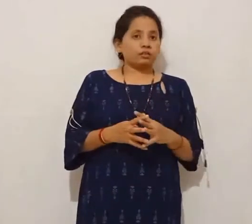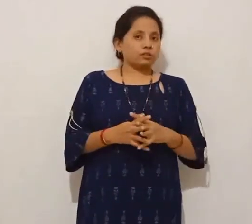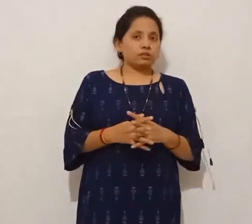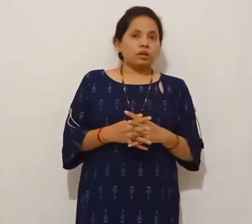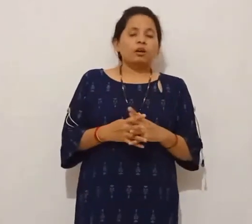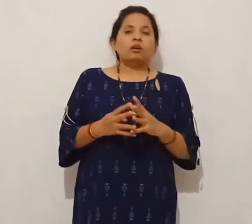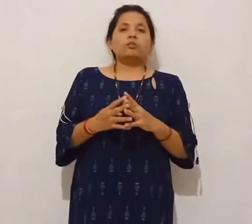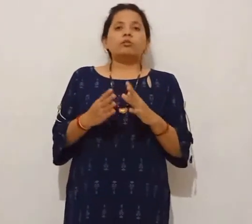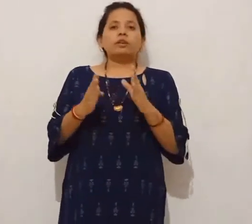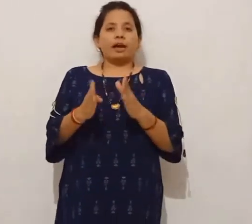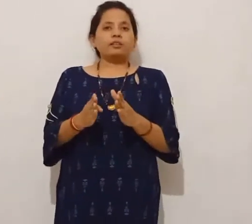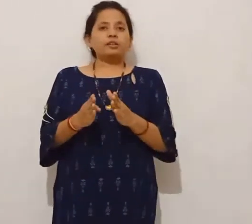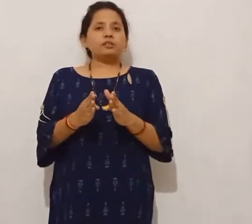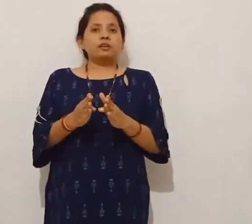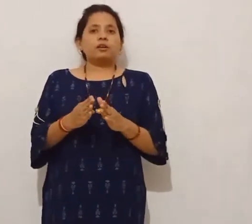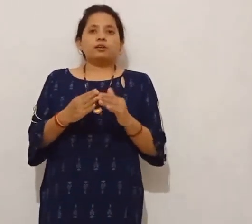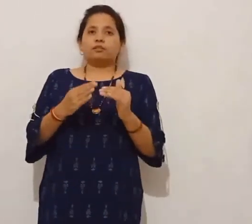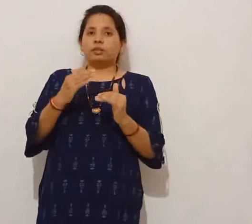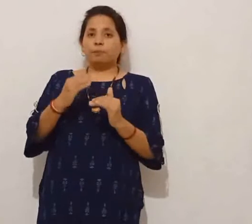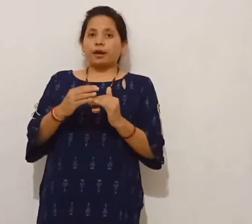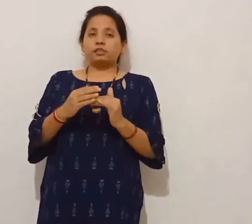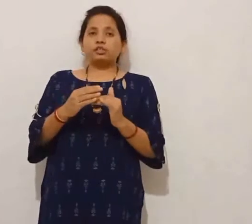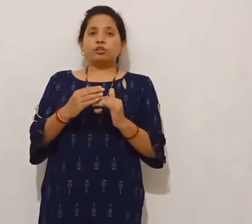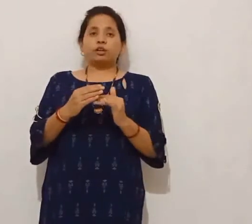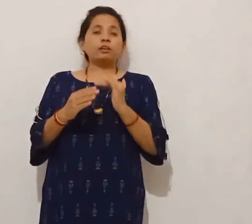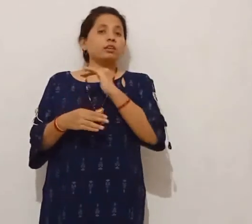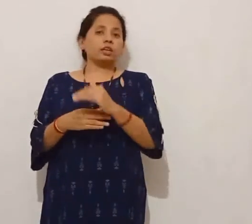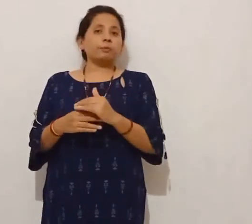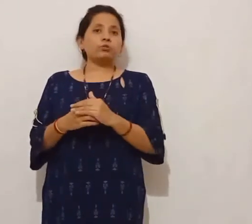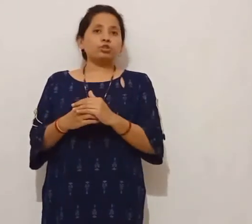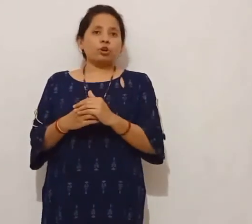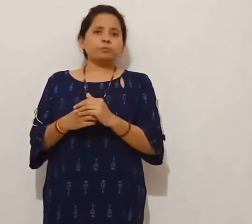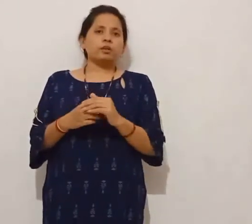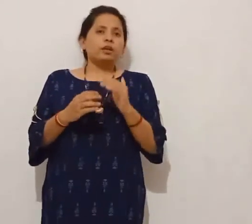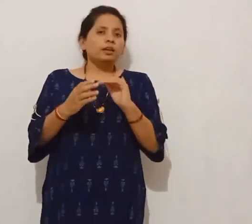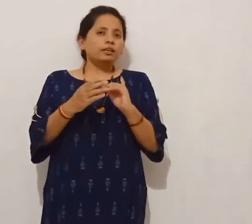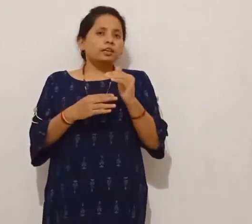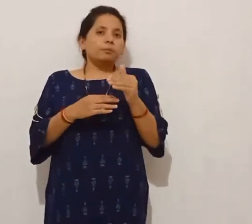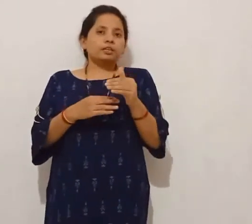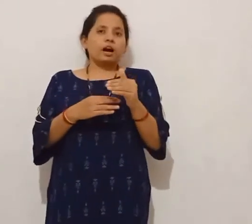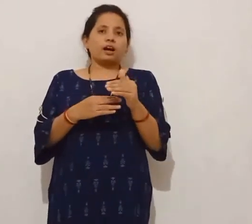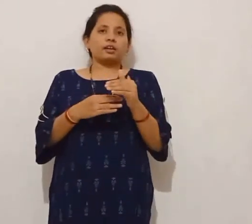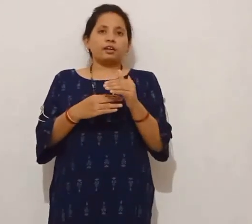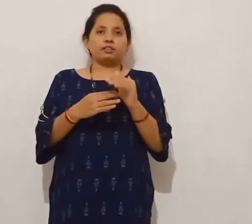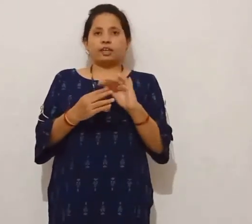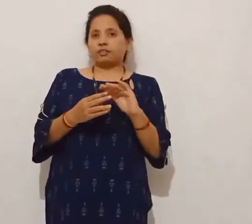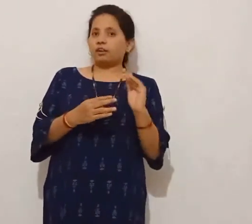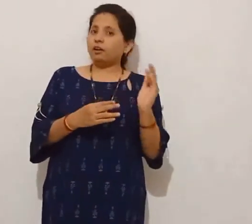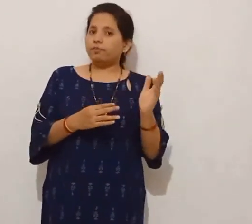taxes. So like this, the prices in the neighborhood shops little bit high than the